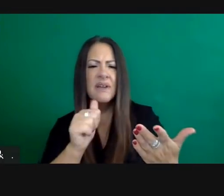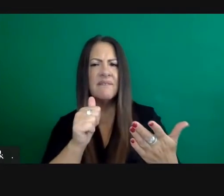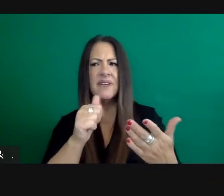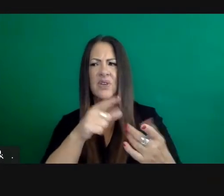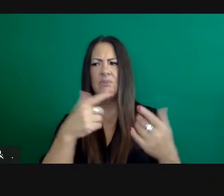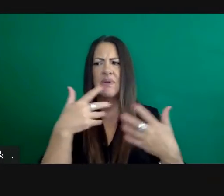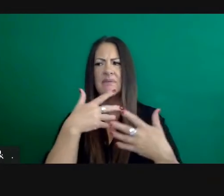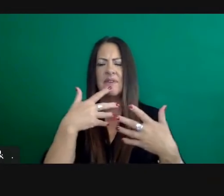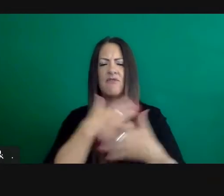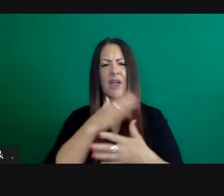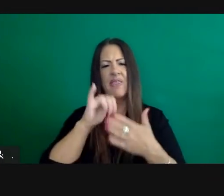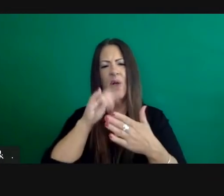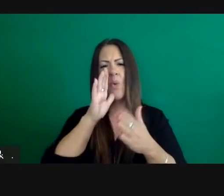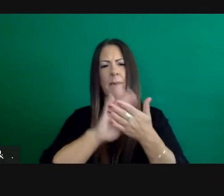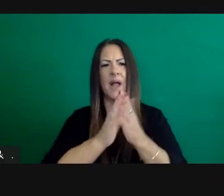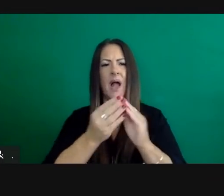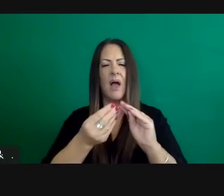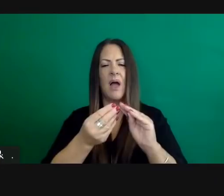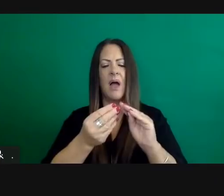from